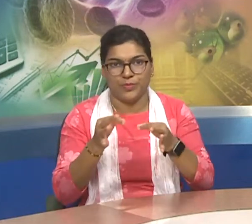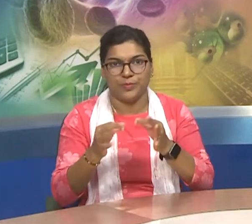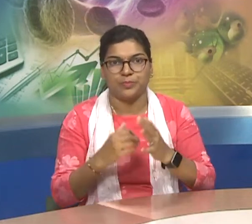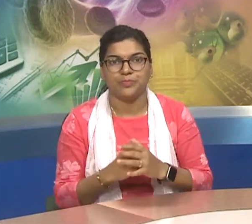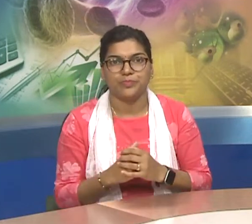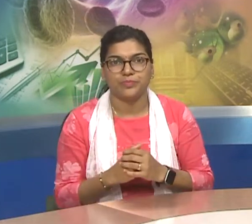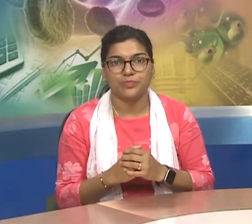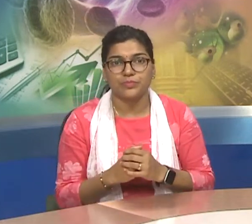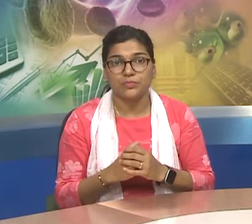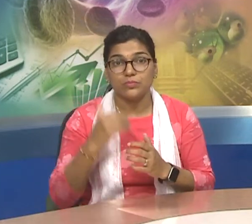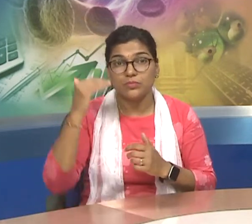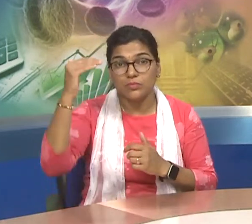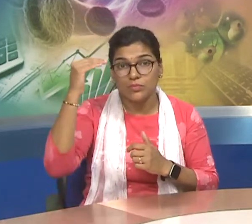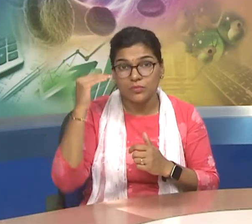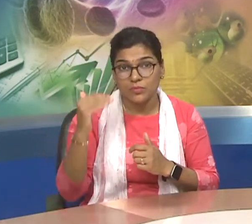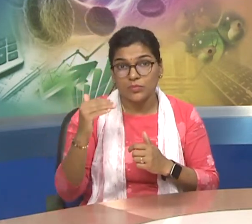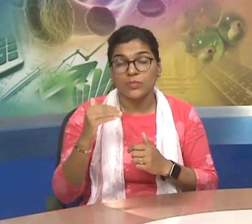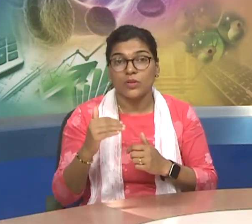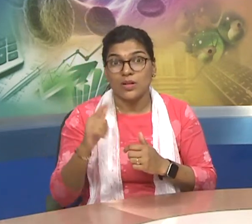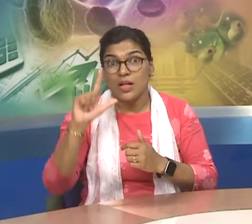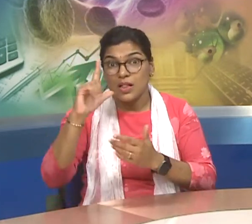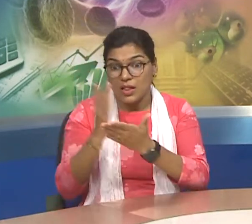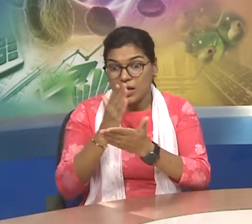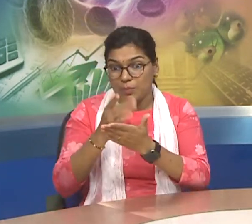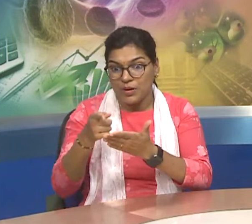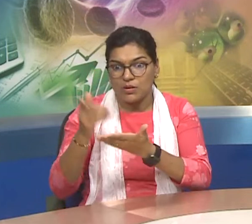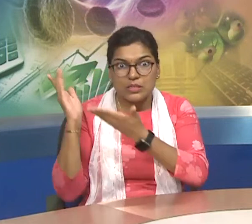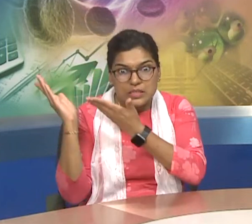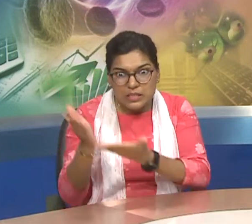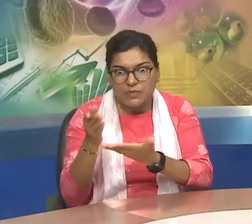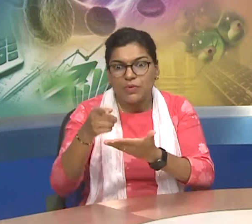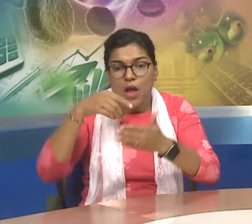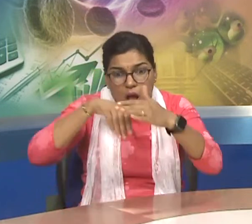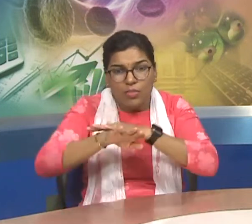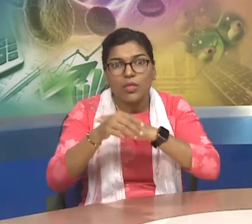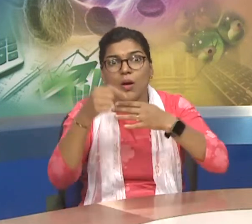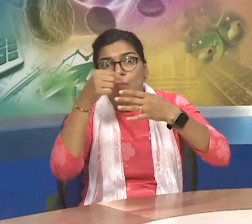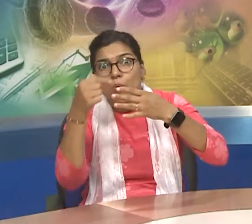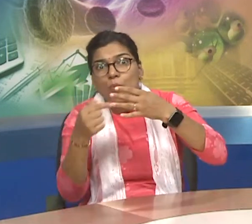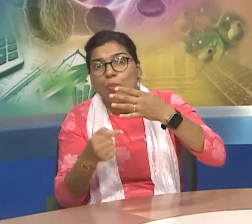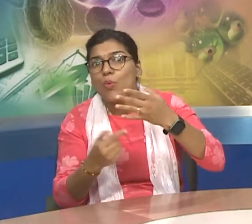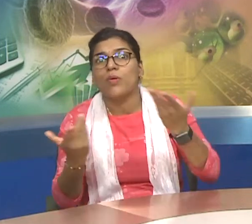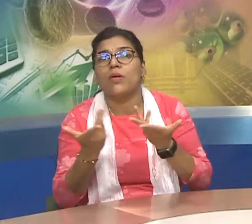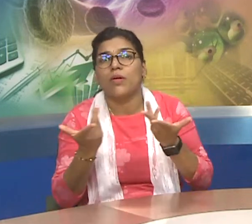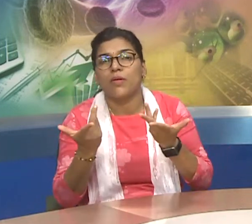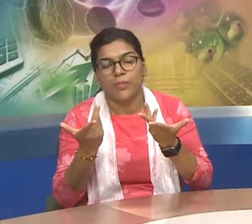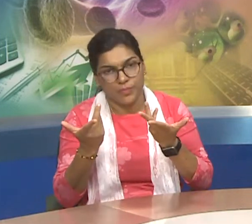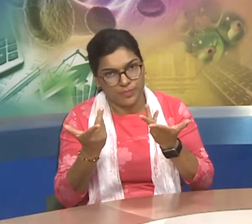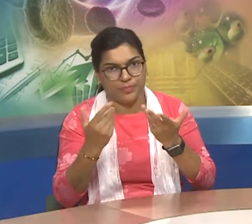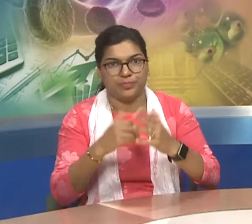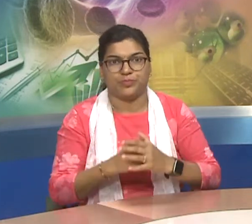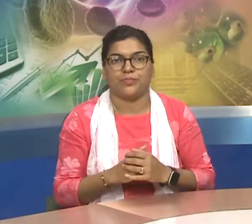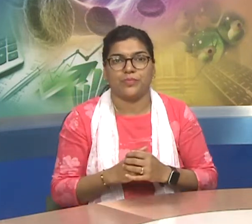We will discuss all points in detail. Also, we will be able to understand the different types of library